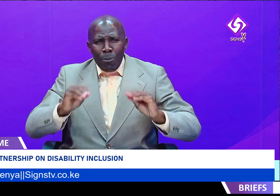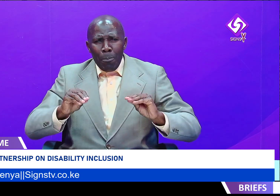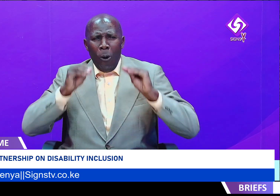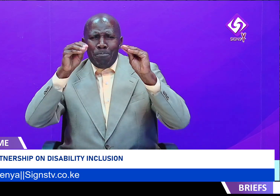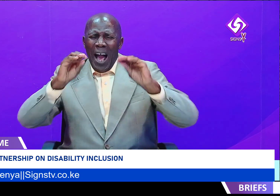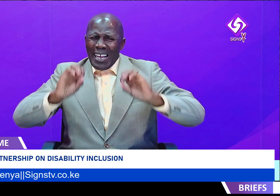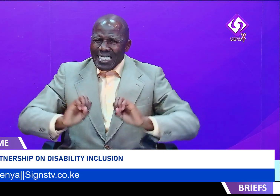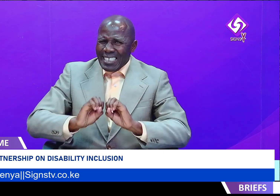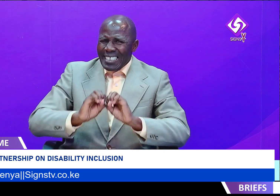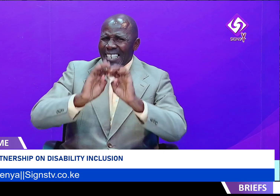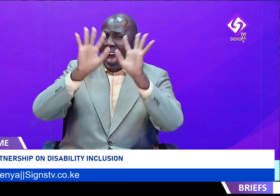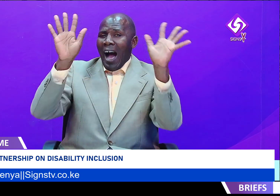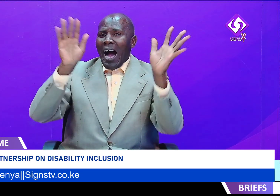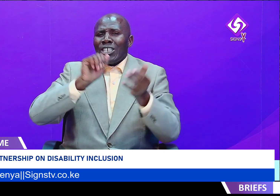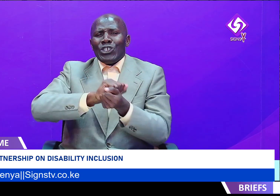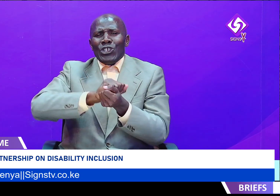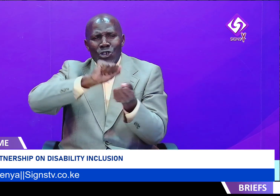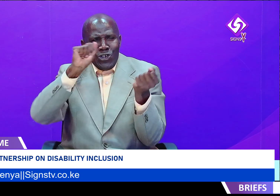ensuring commitments